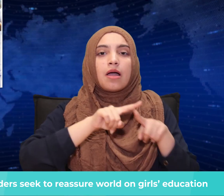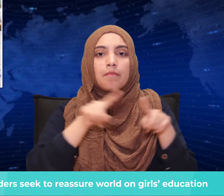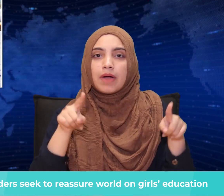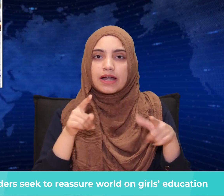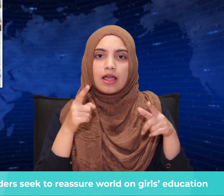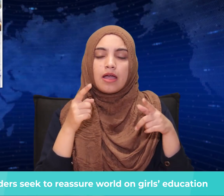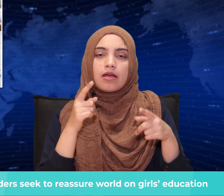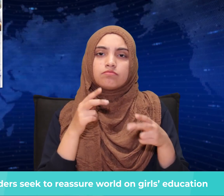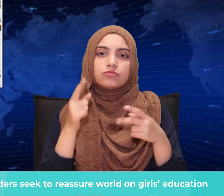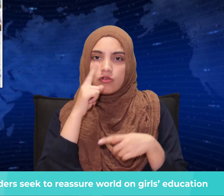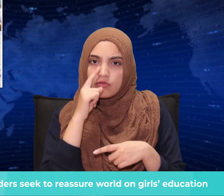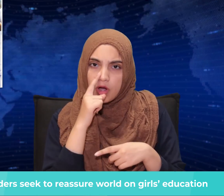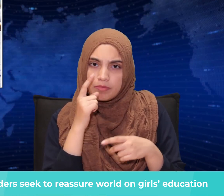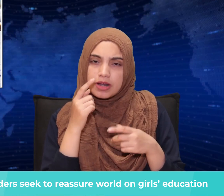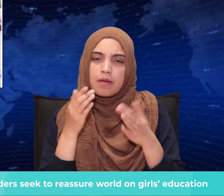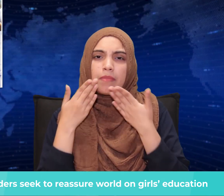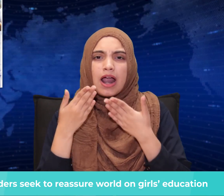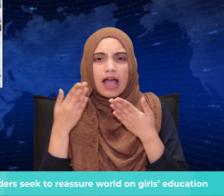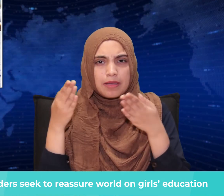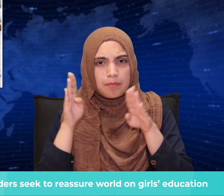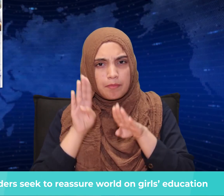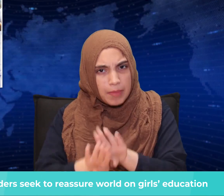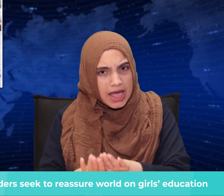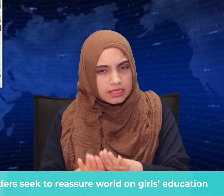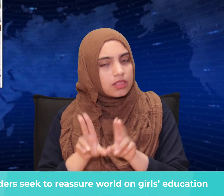from acquiring education.